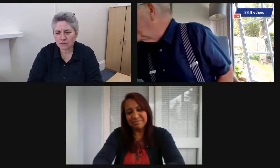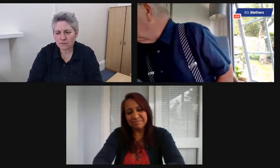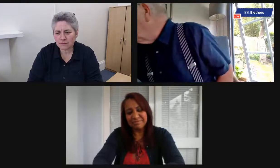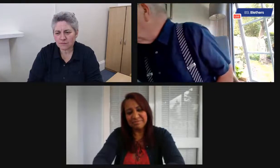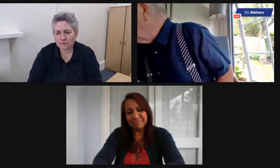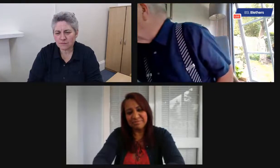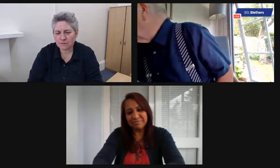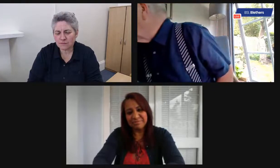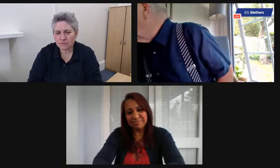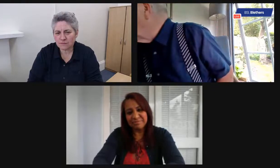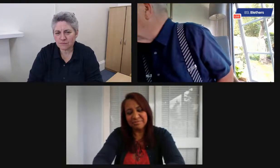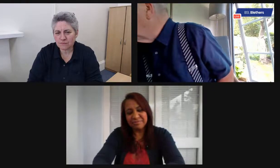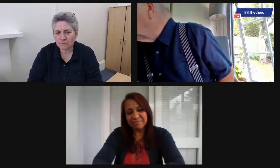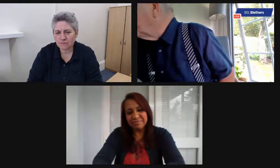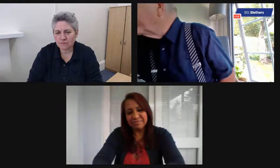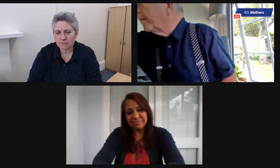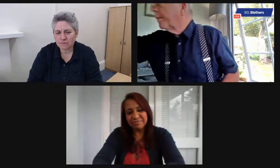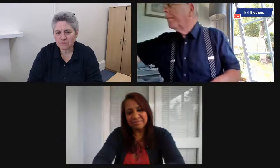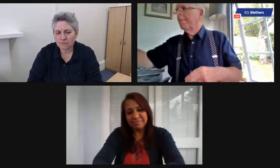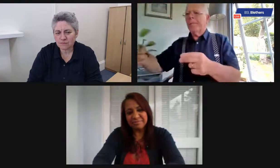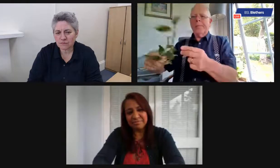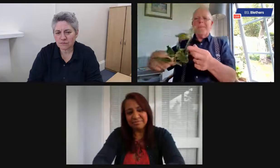But here's another sample. Have a look at this.